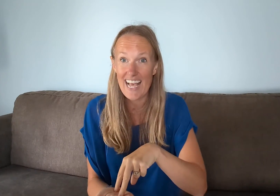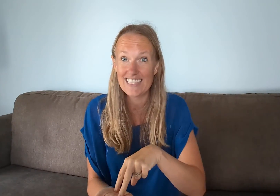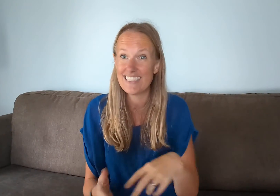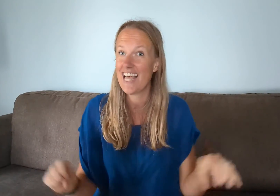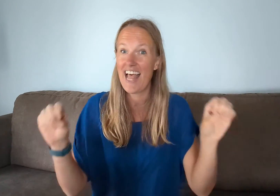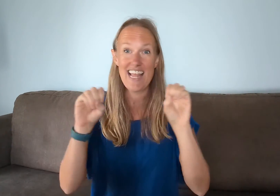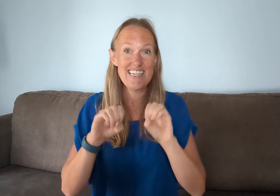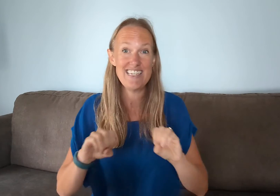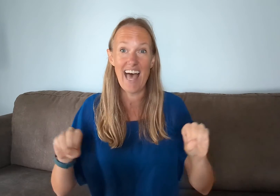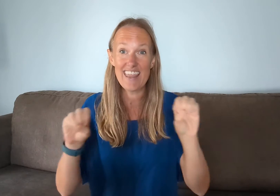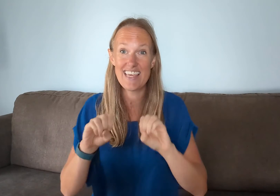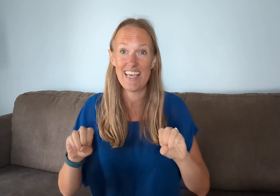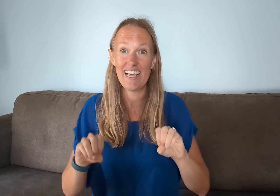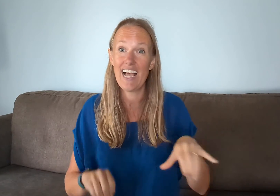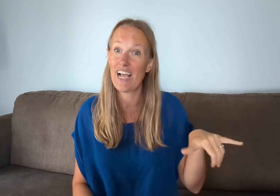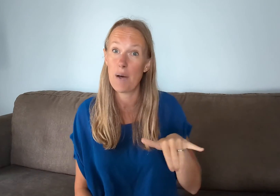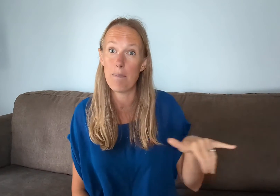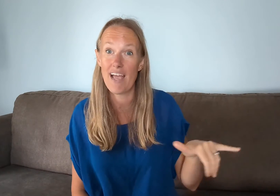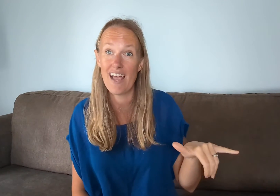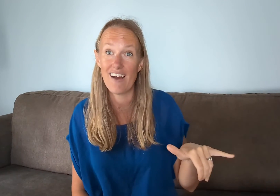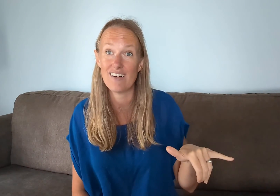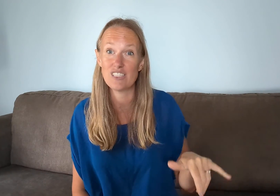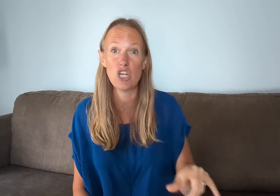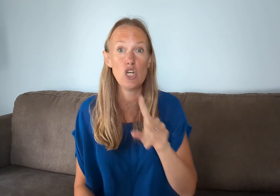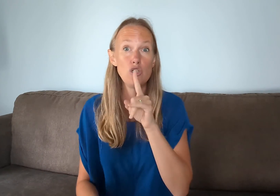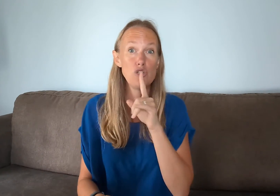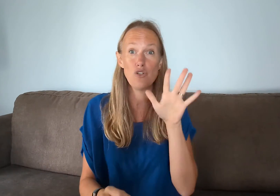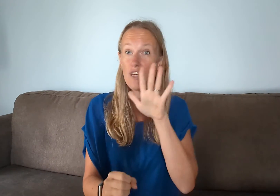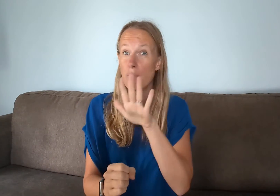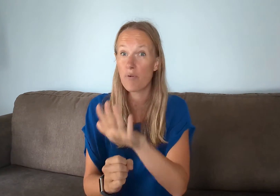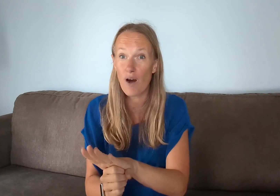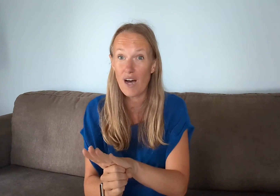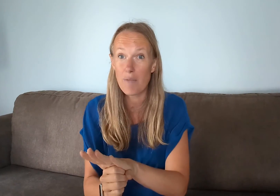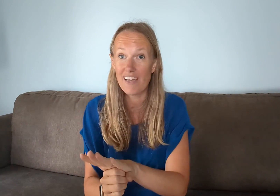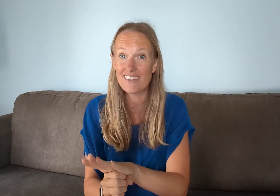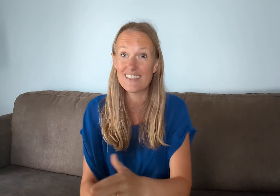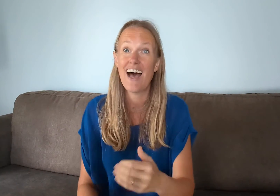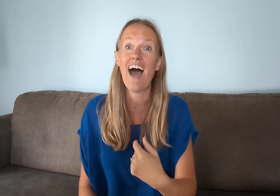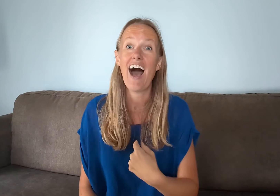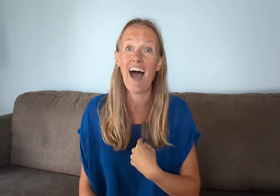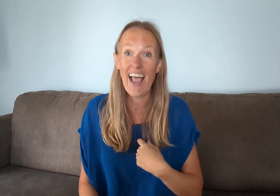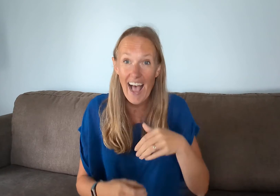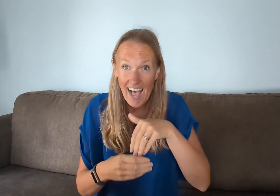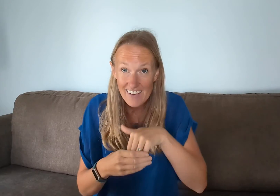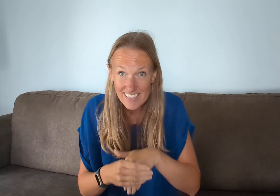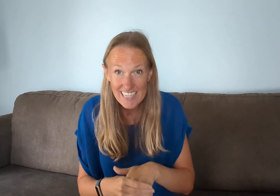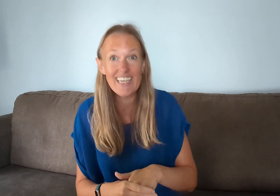stand. Nothing compares to the promise I have